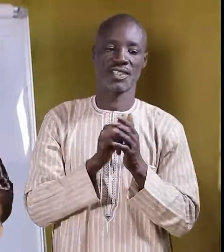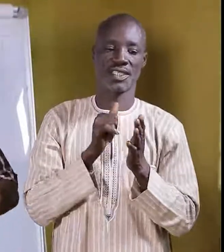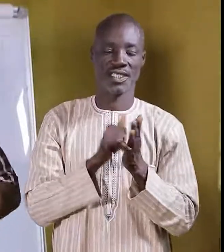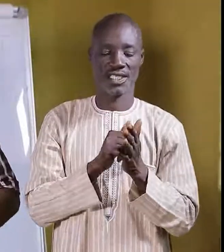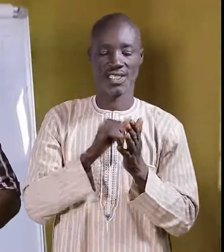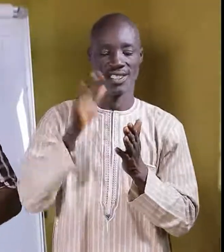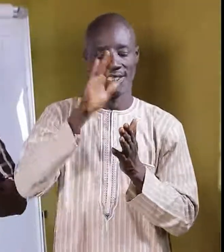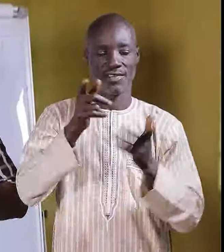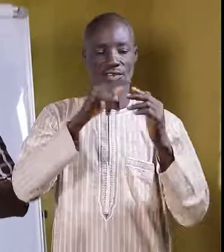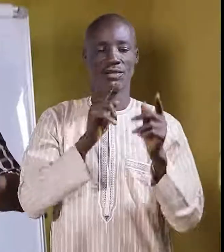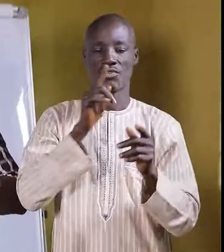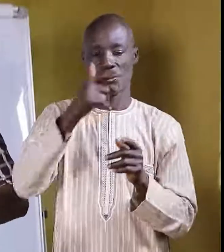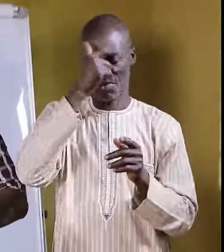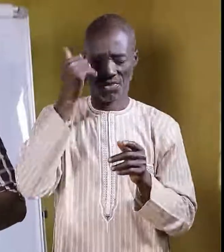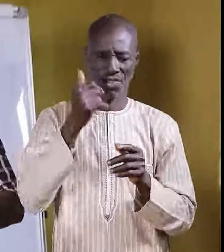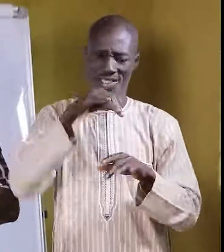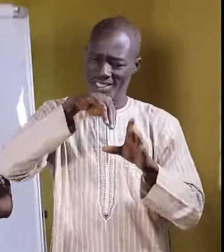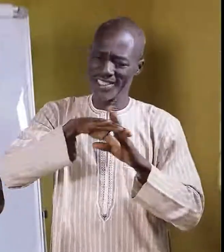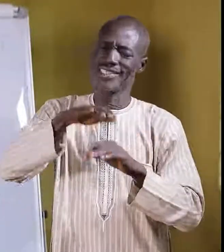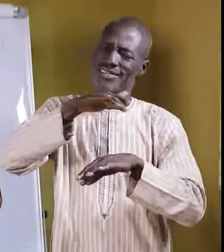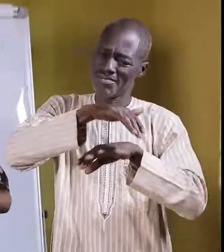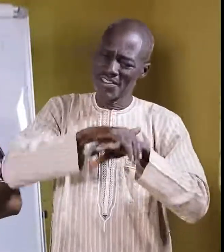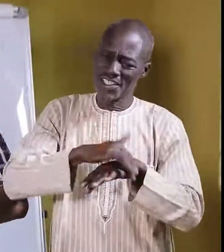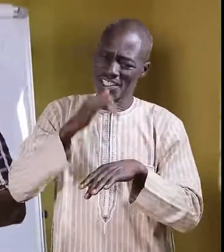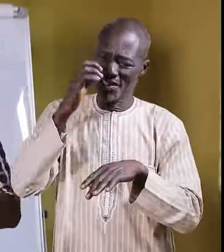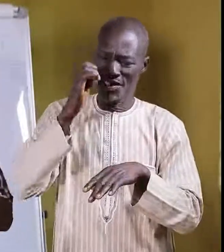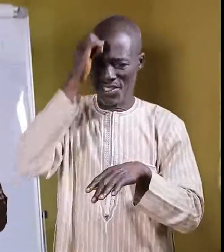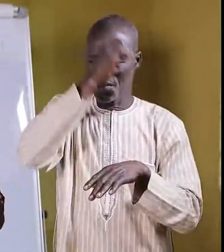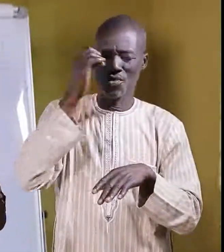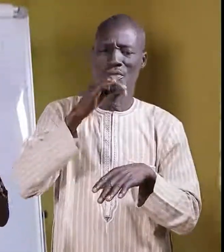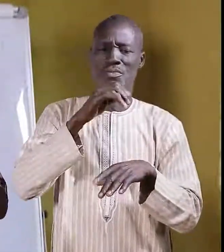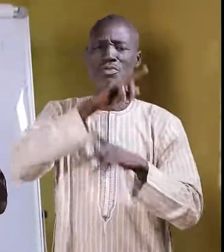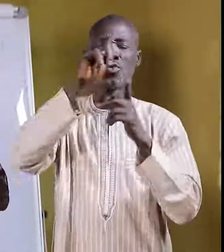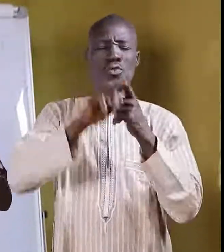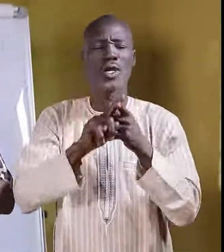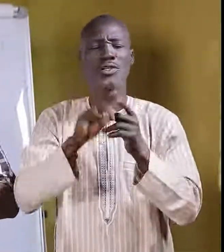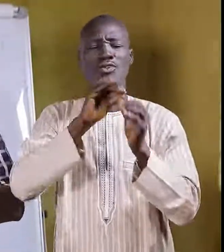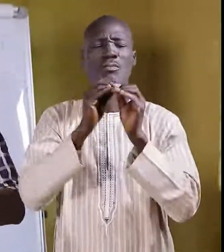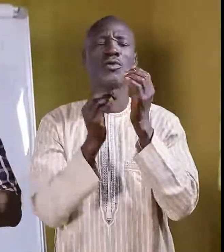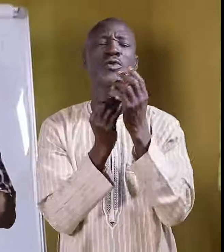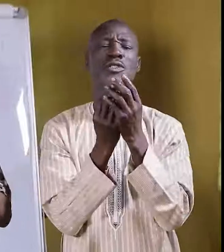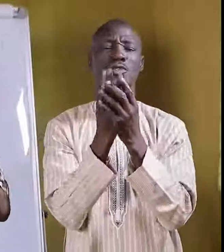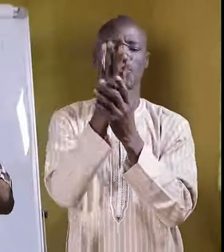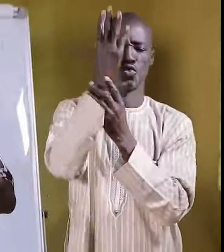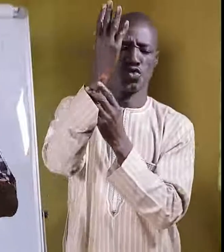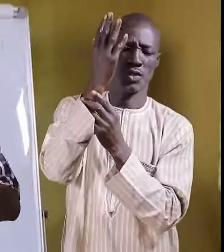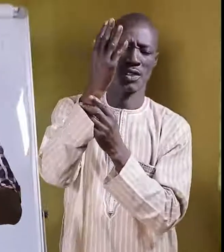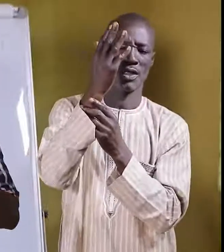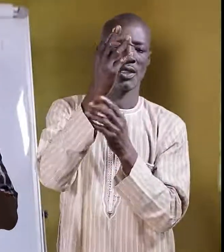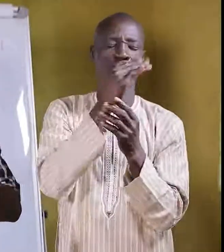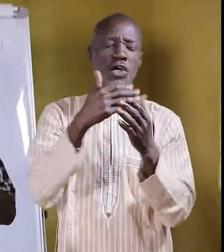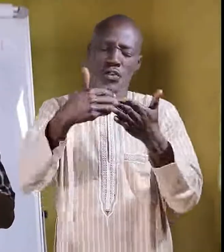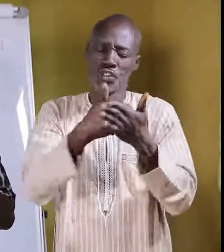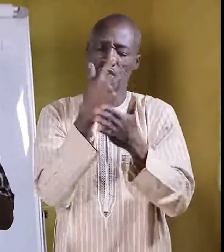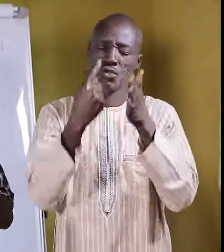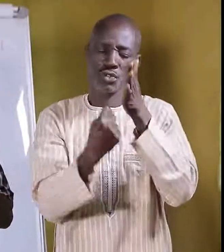true. Why? Because in Britain, while population was growing, there was still increase, new technology